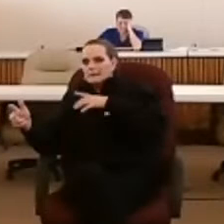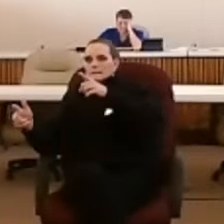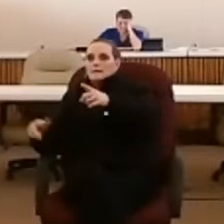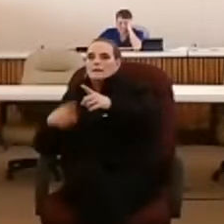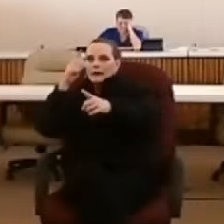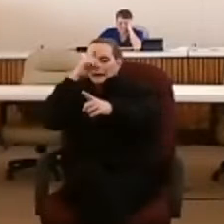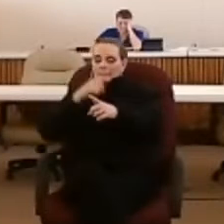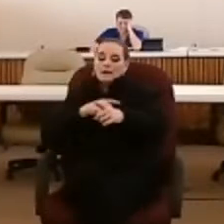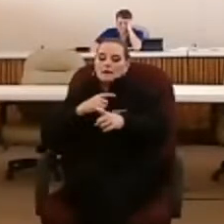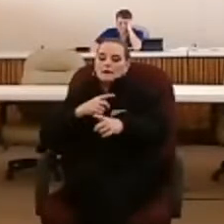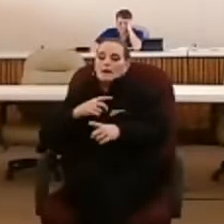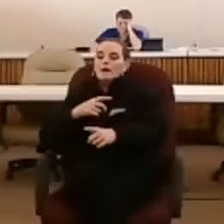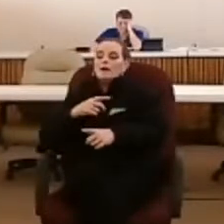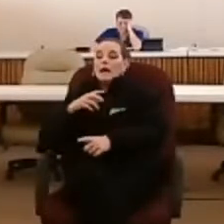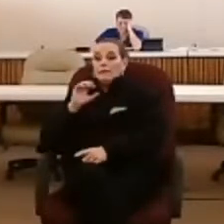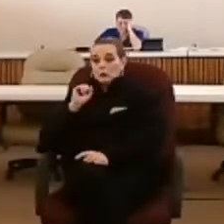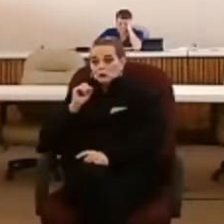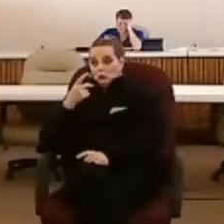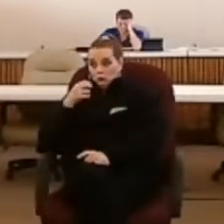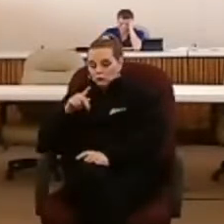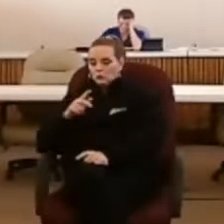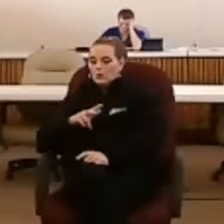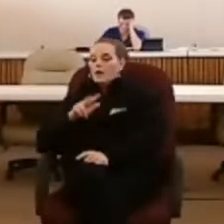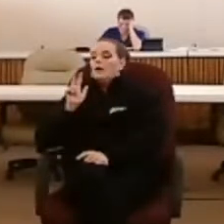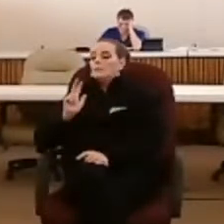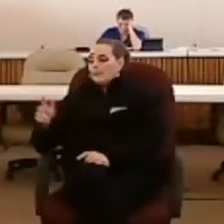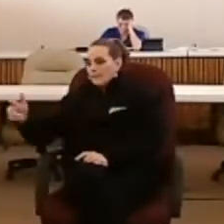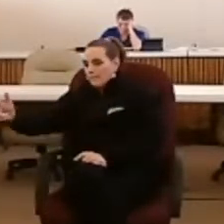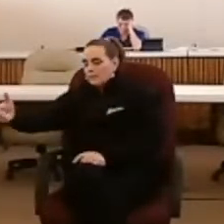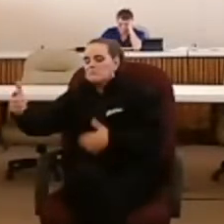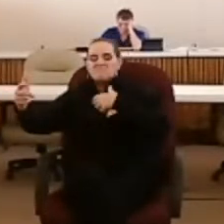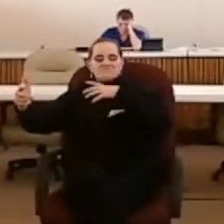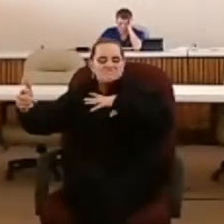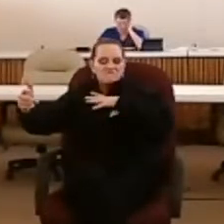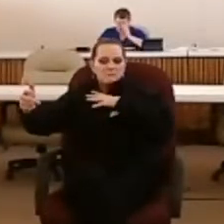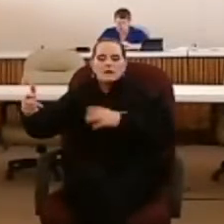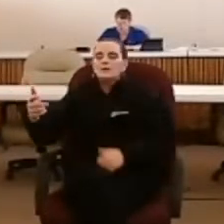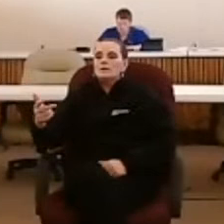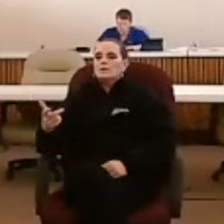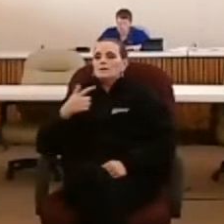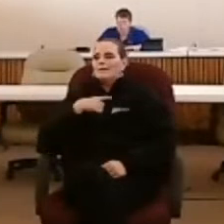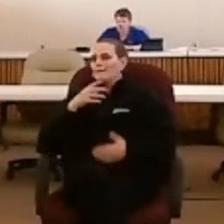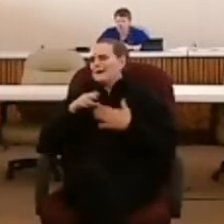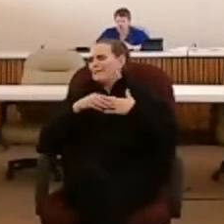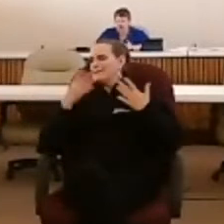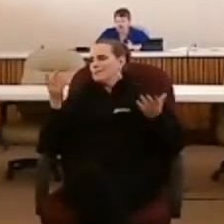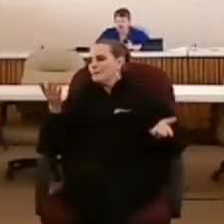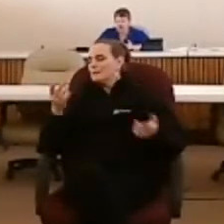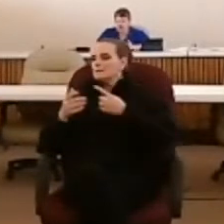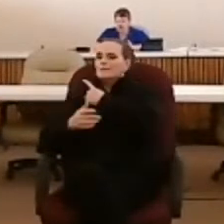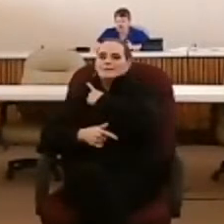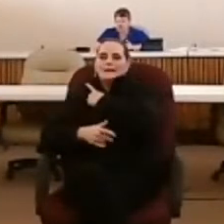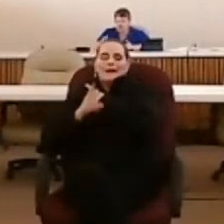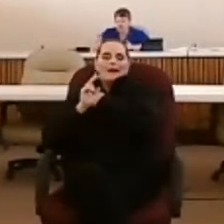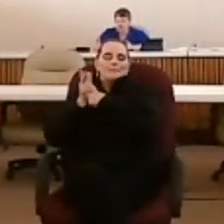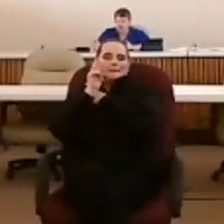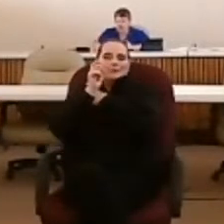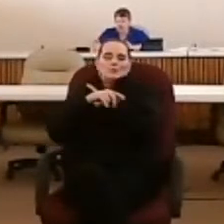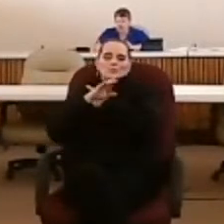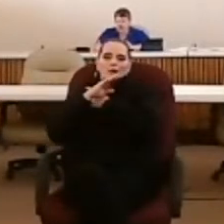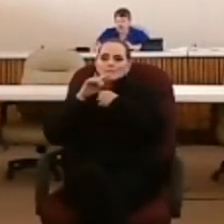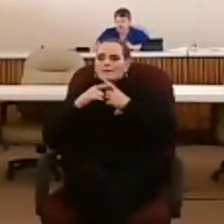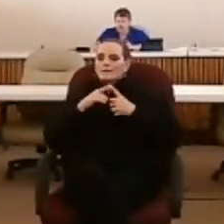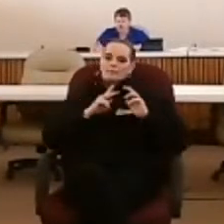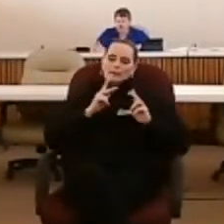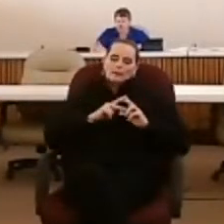parking on the shoulder would be good. Around the circle, it makes sense. I mean, it's, I'm flexible. I mean, Because I'm hearing you talk about that if people are parked